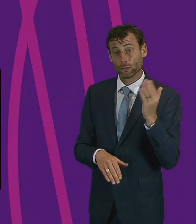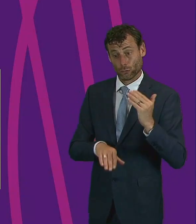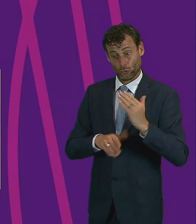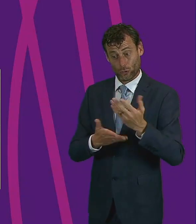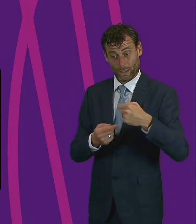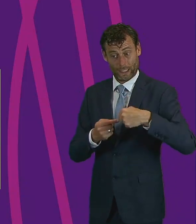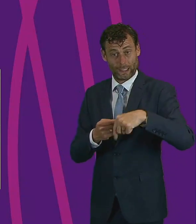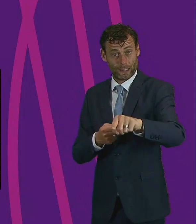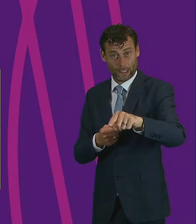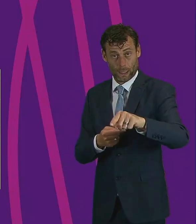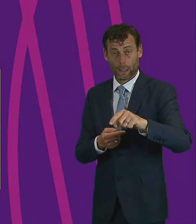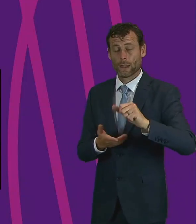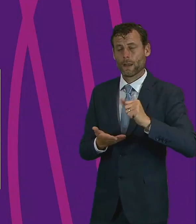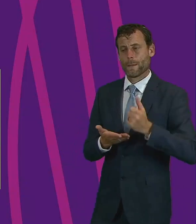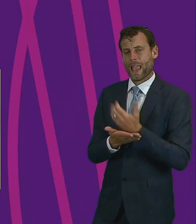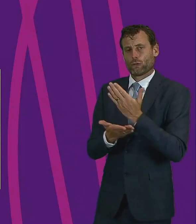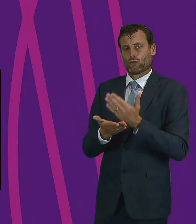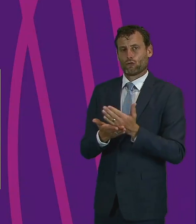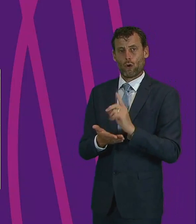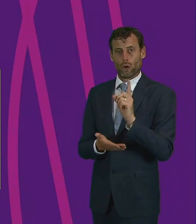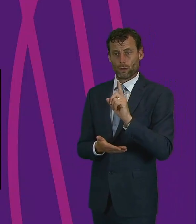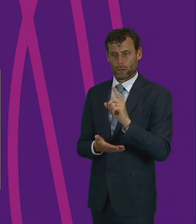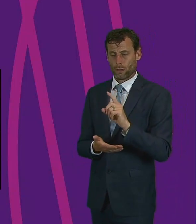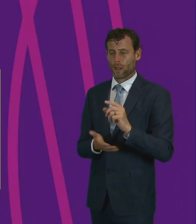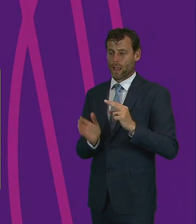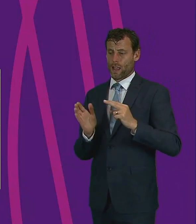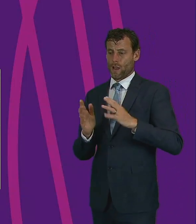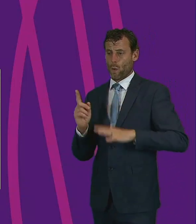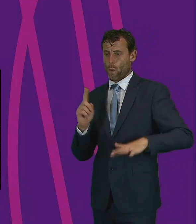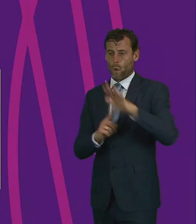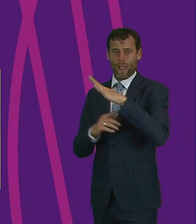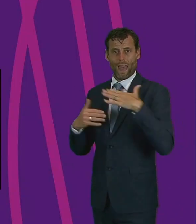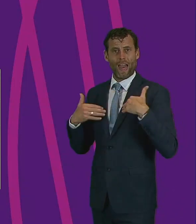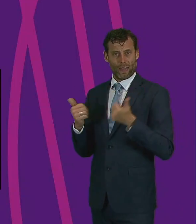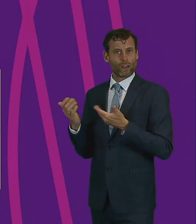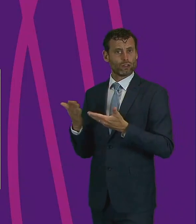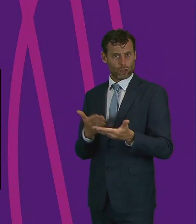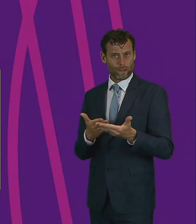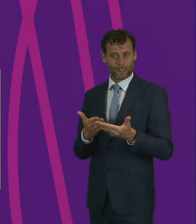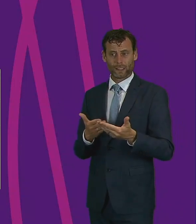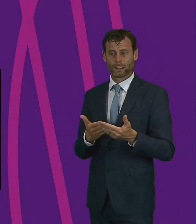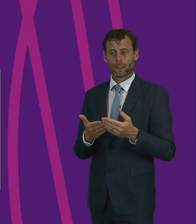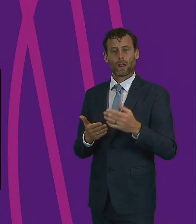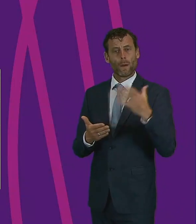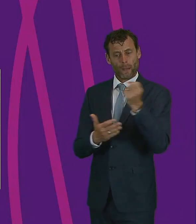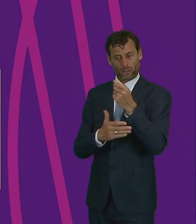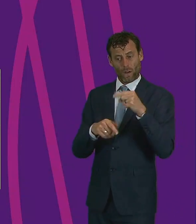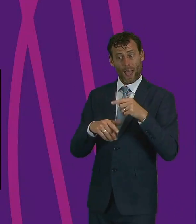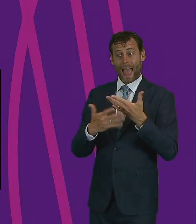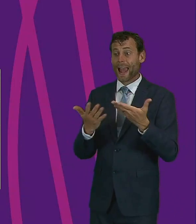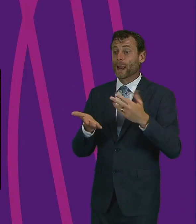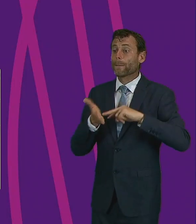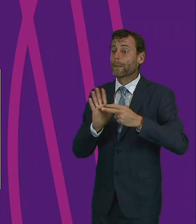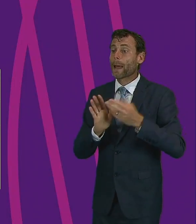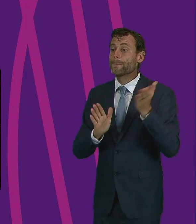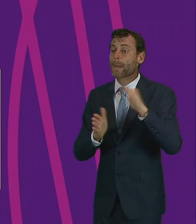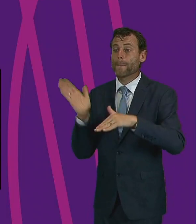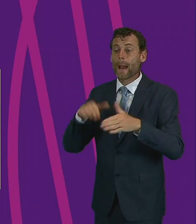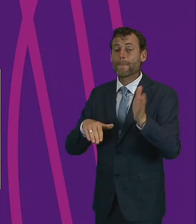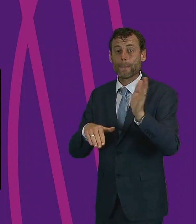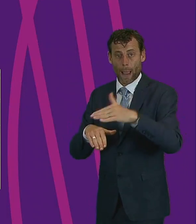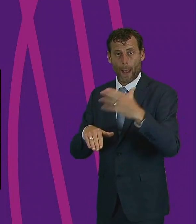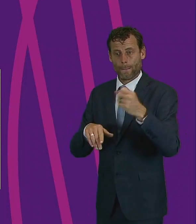month, making sure, as every part of the health service will, that plans are fully compliant with current COVID-19 guidance